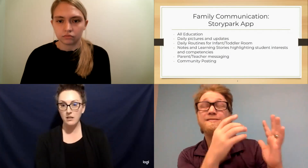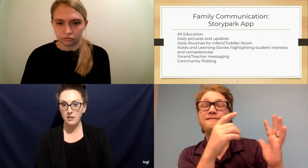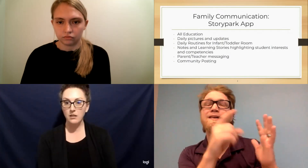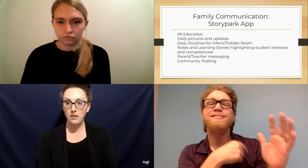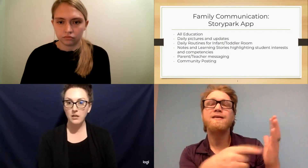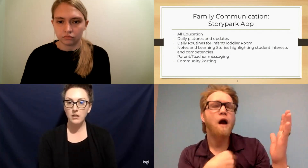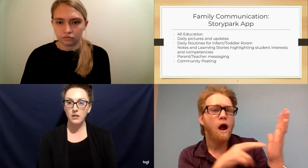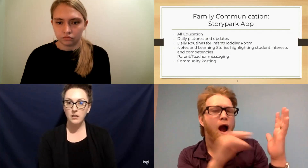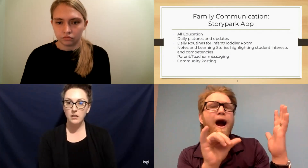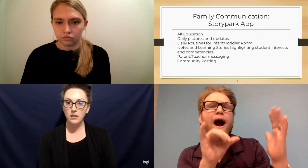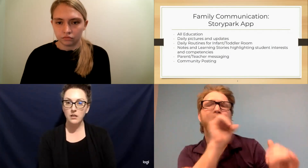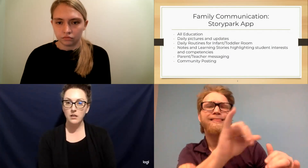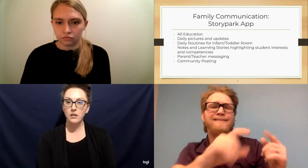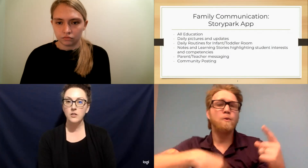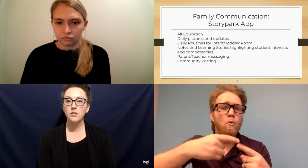routine